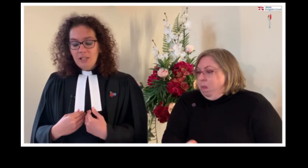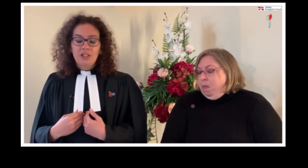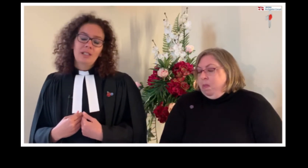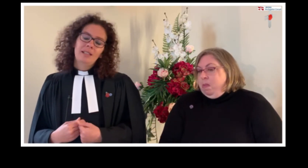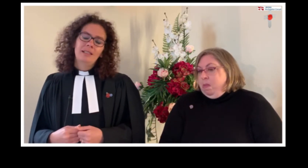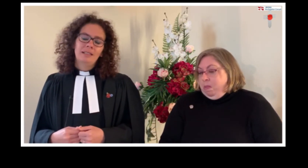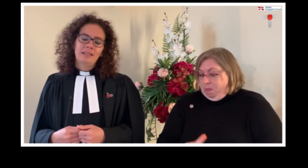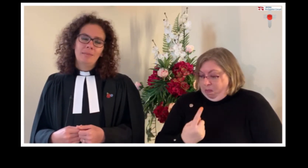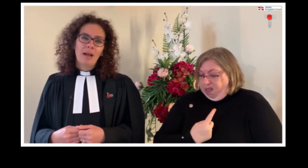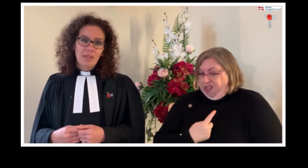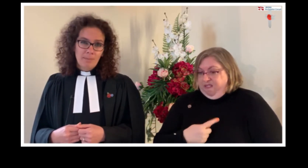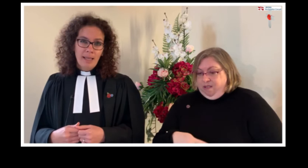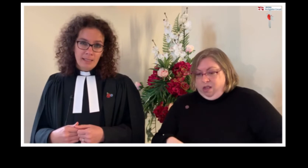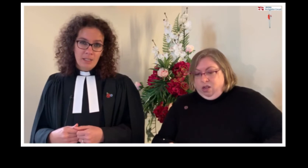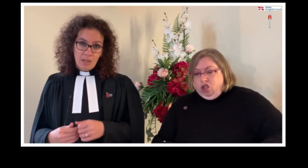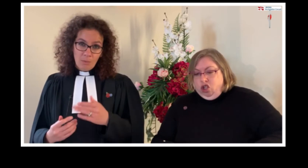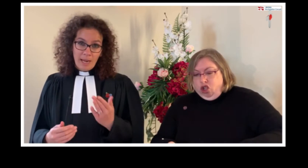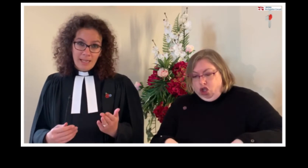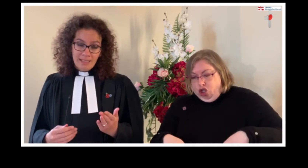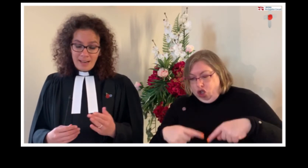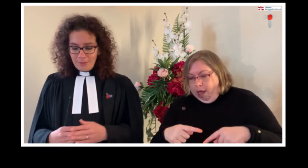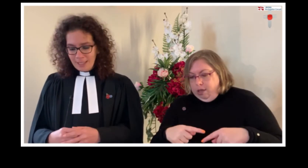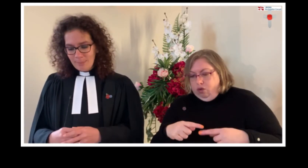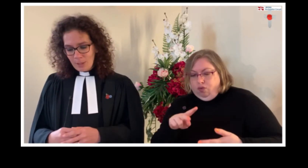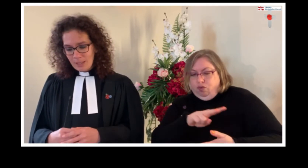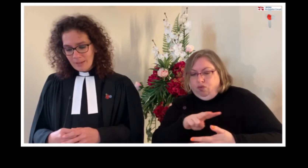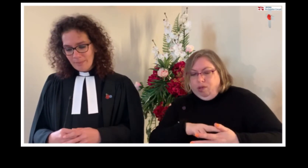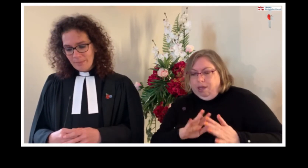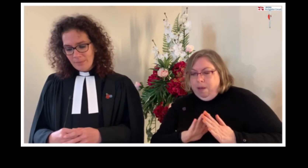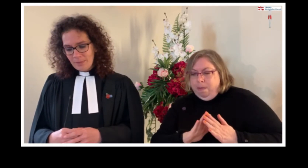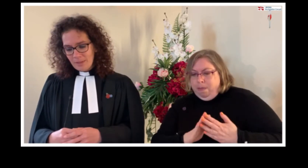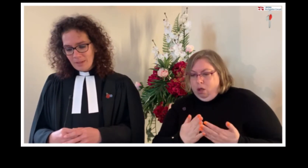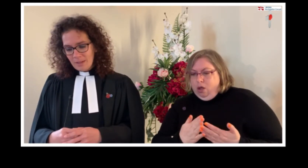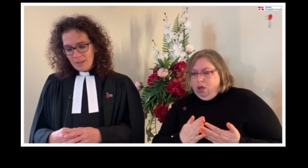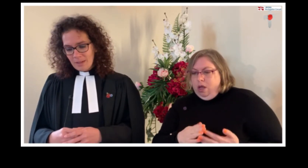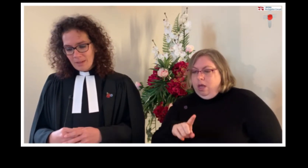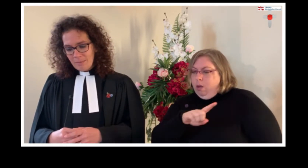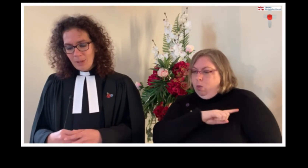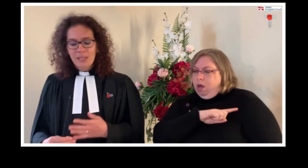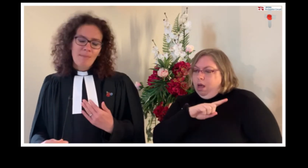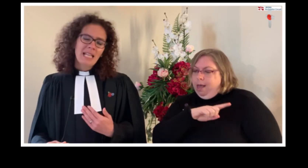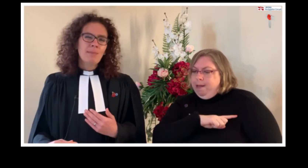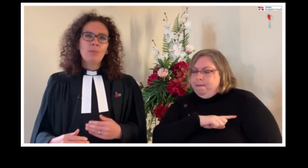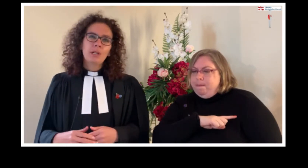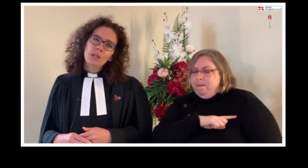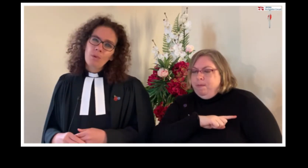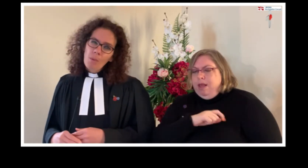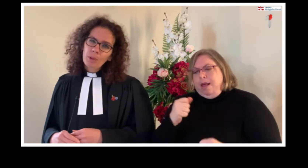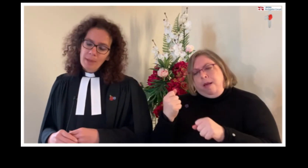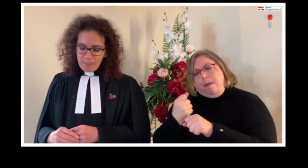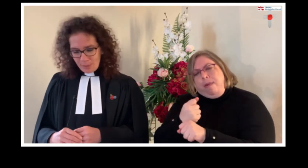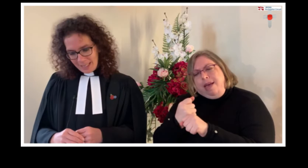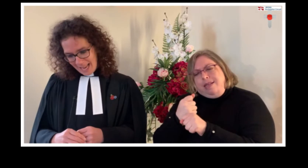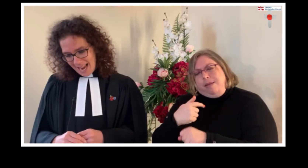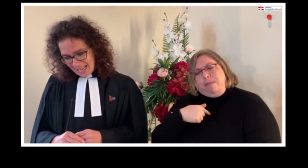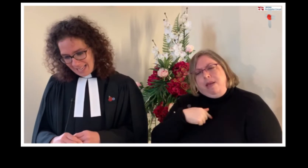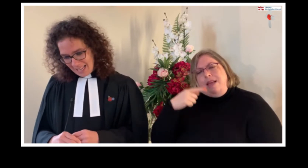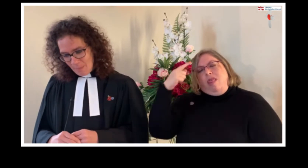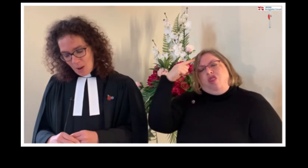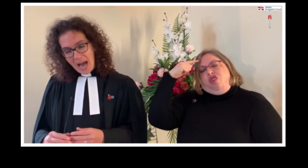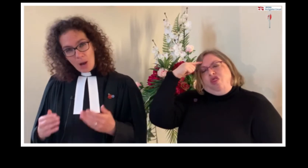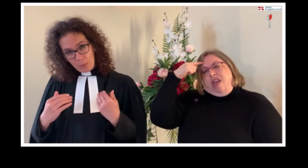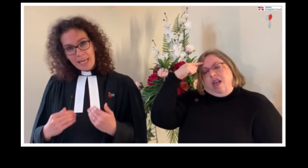I'm challenged by this passage in Wade Davis's book, because it makes me wonder, what will people